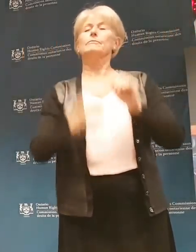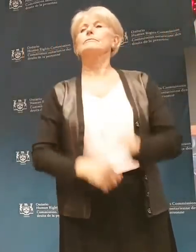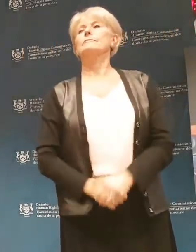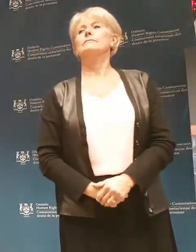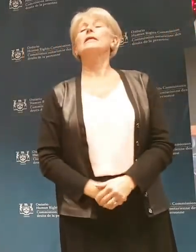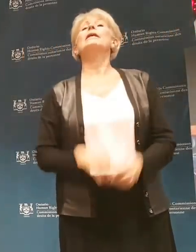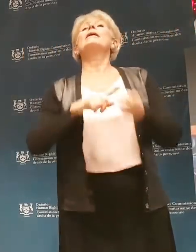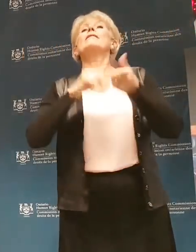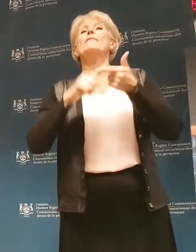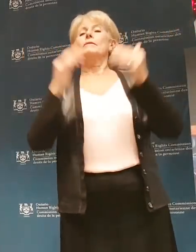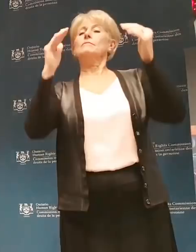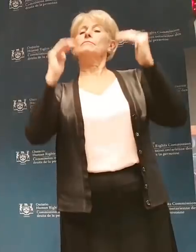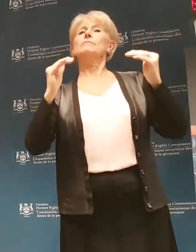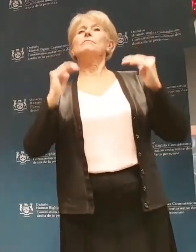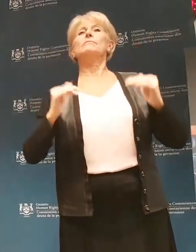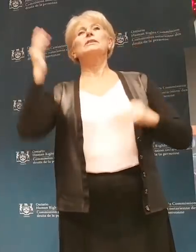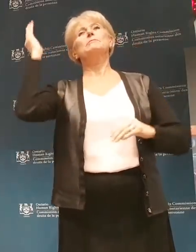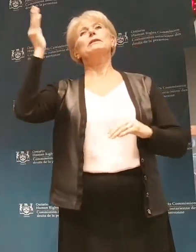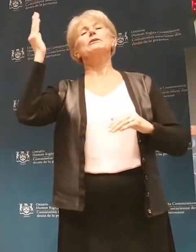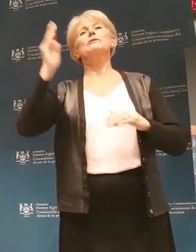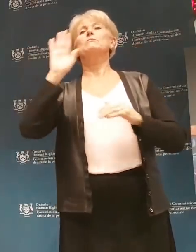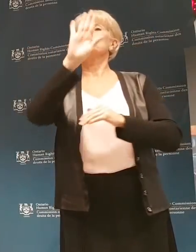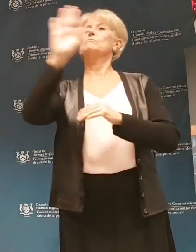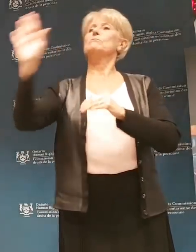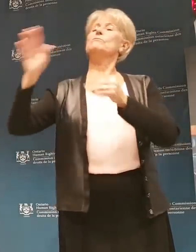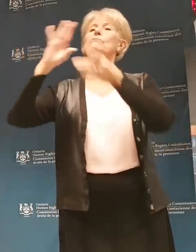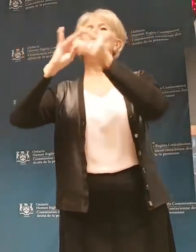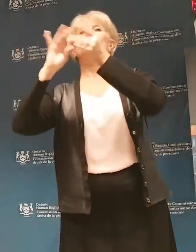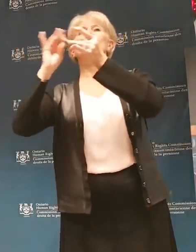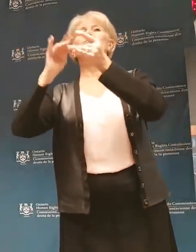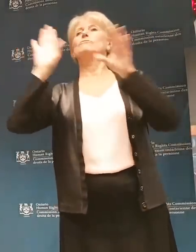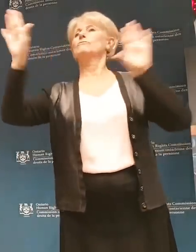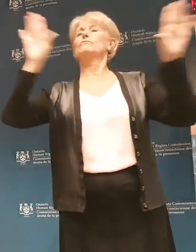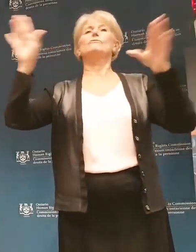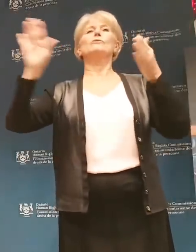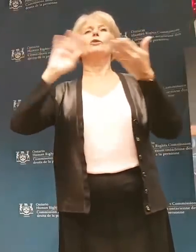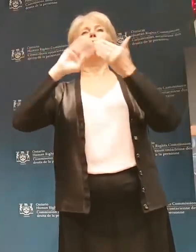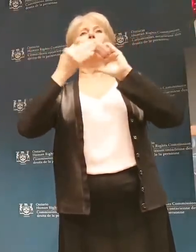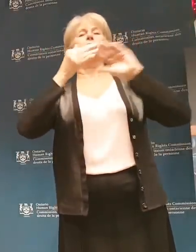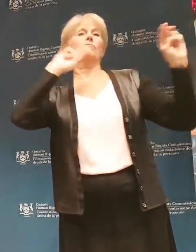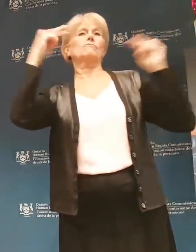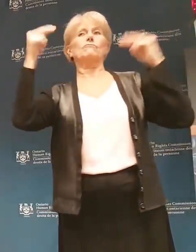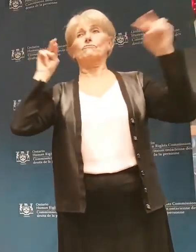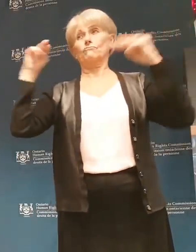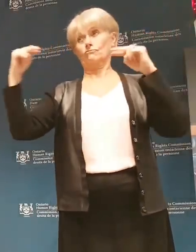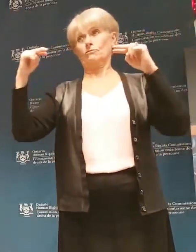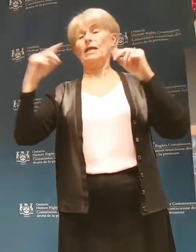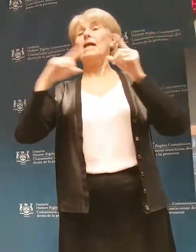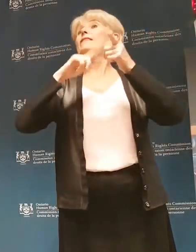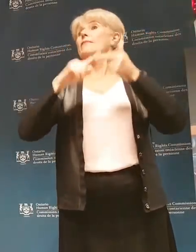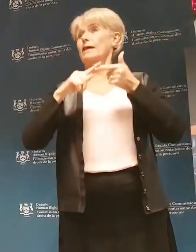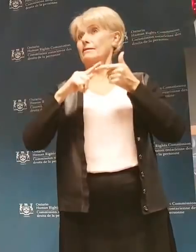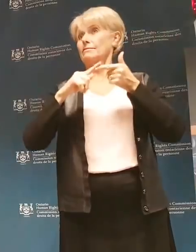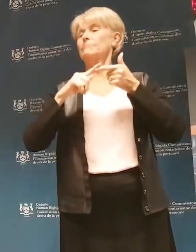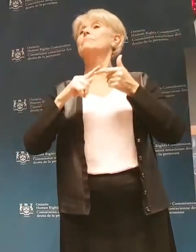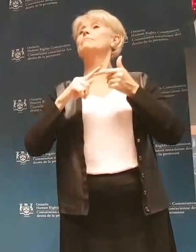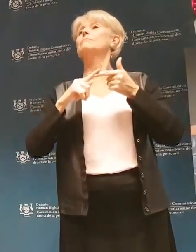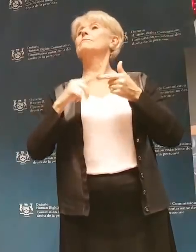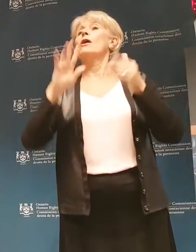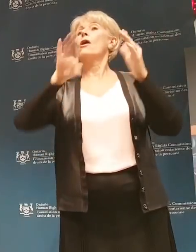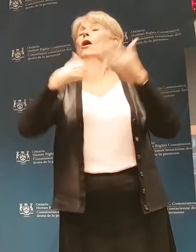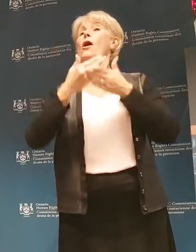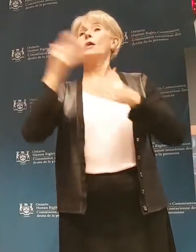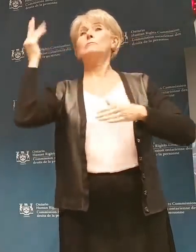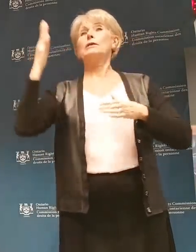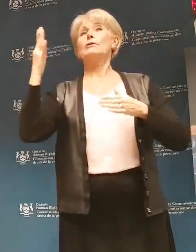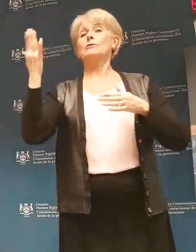will then invite several speakers to offer their remarks from various community perspectives. Then I will invite all of our speakers